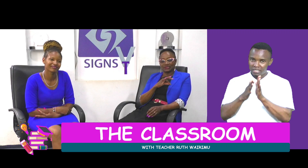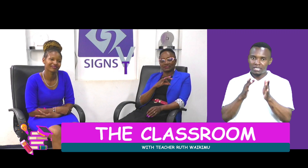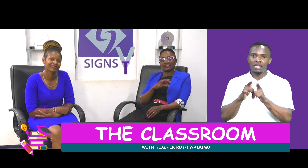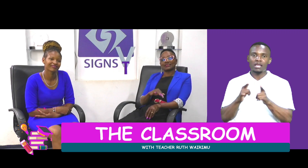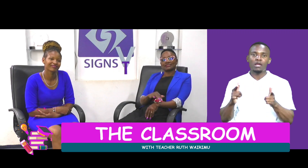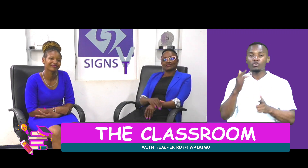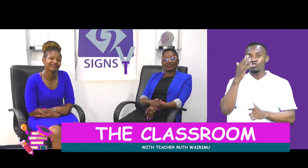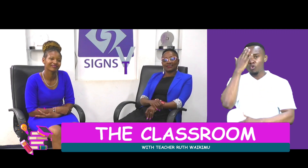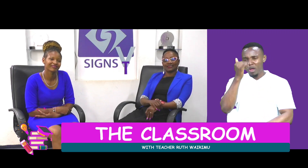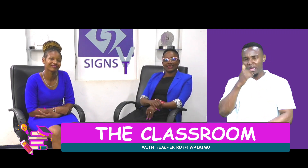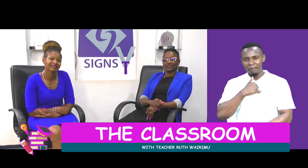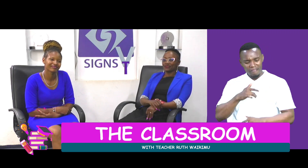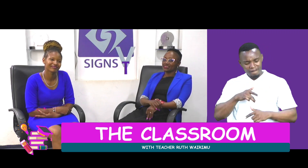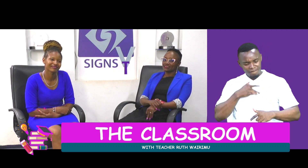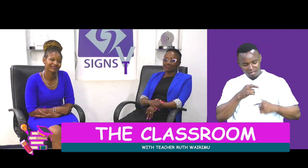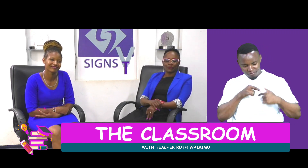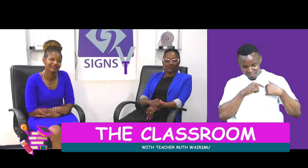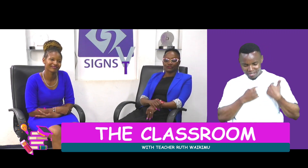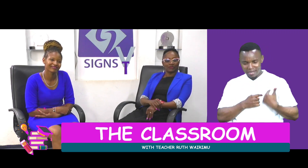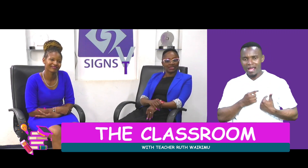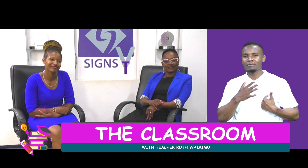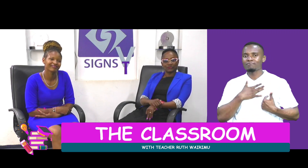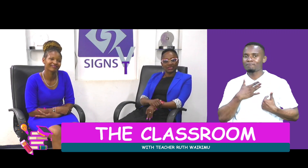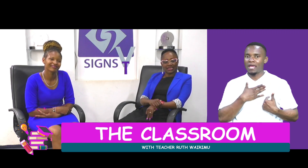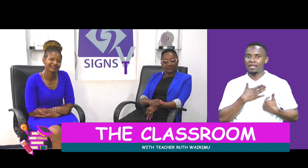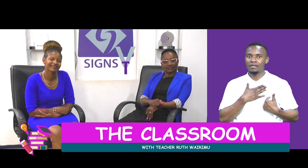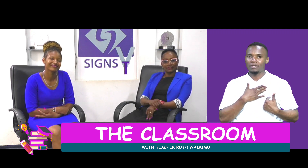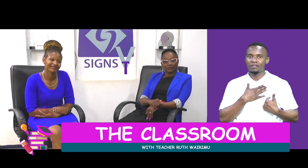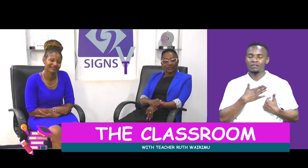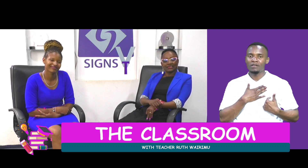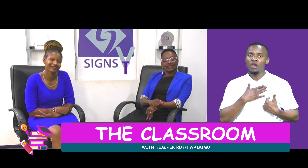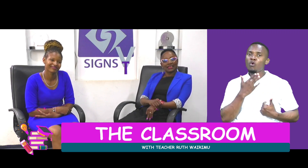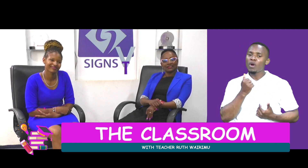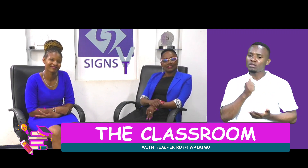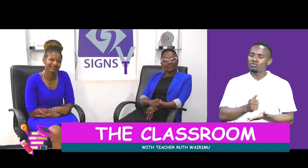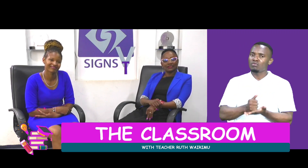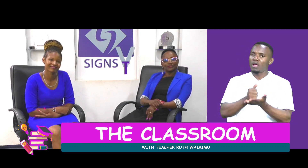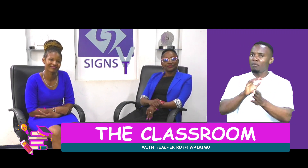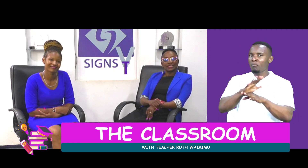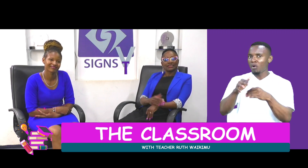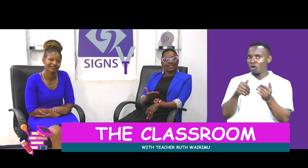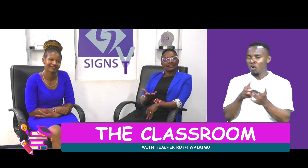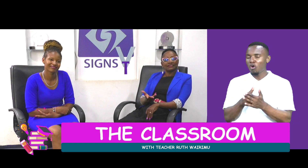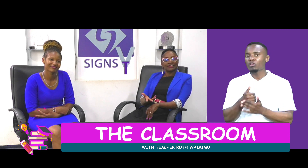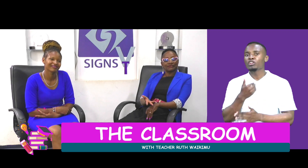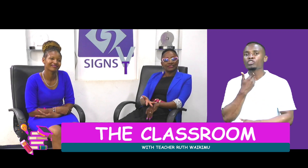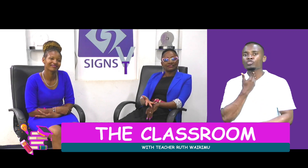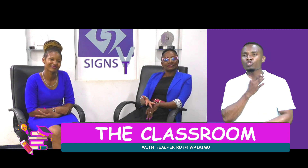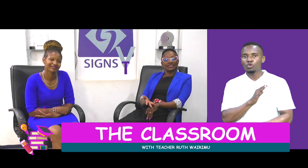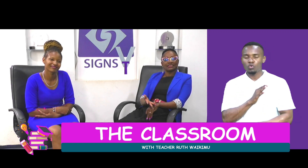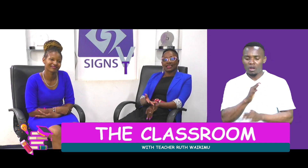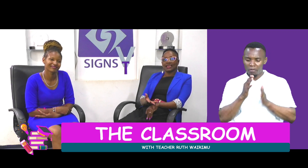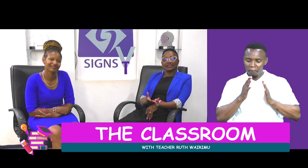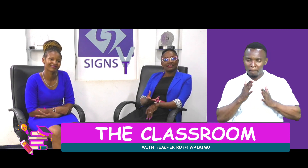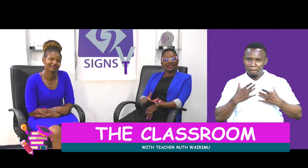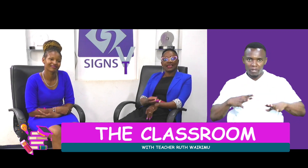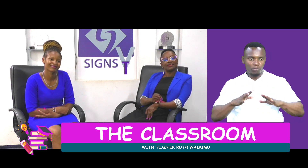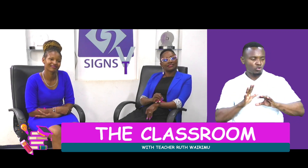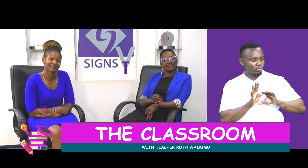so deep inside that I don't think someone should be left behind in anything, in any service,